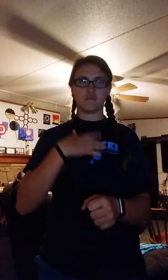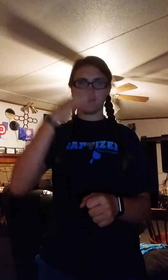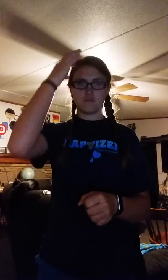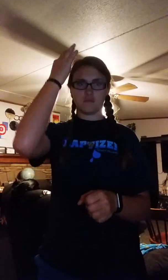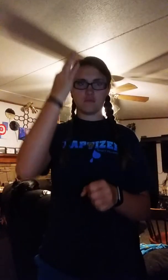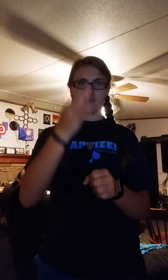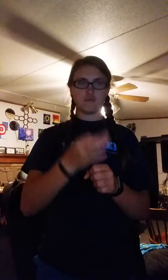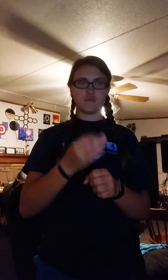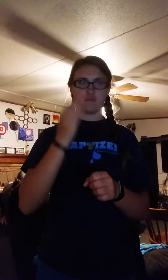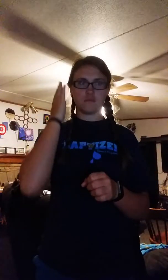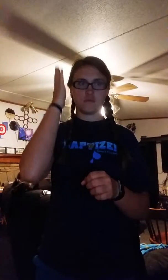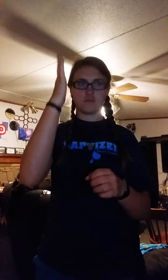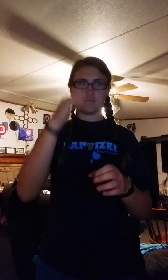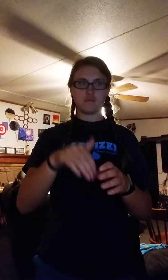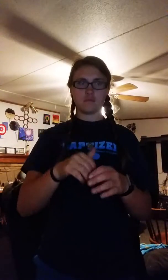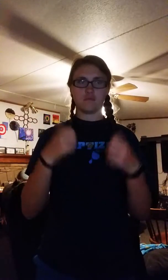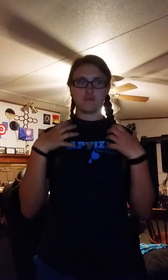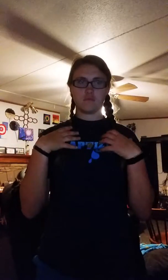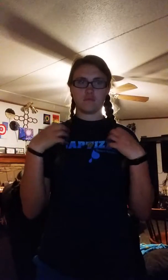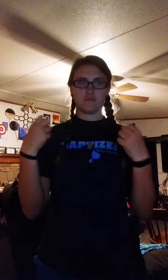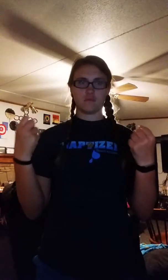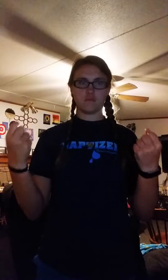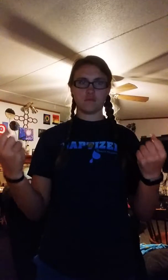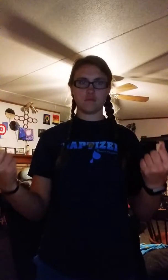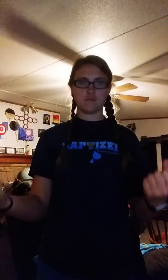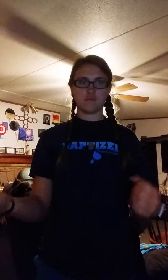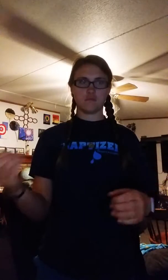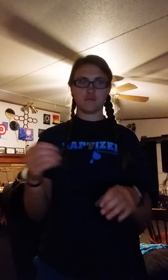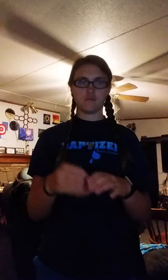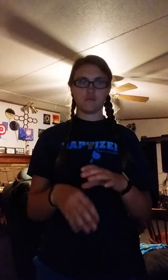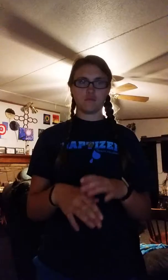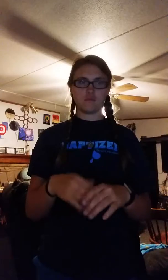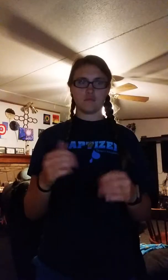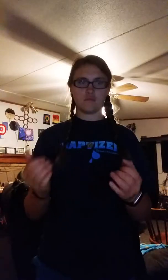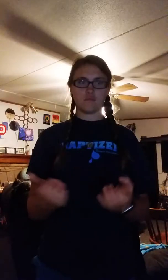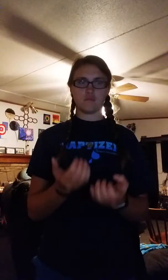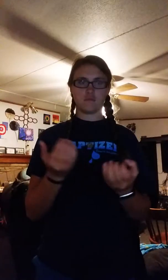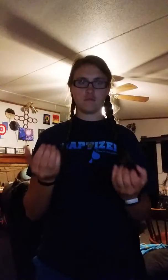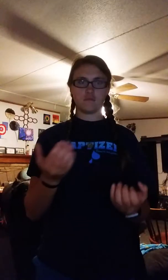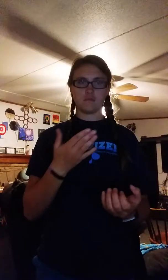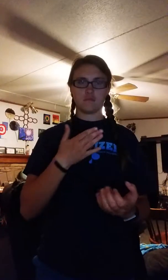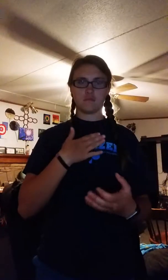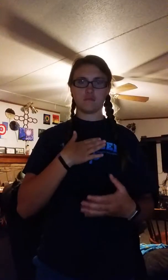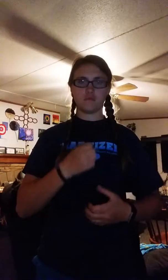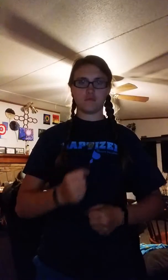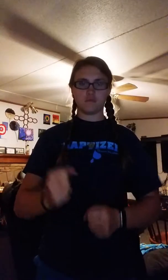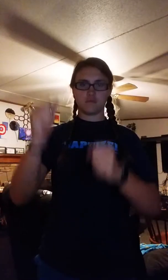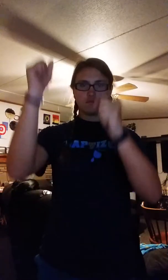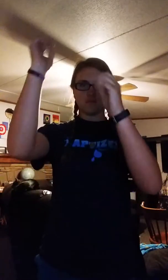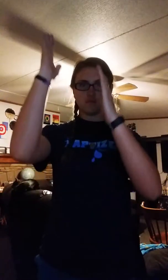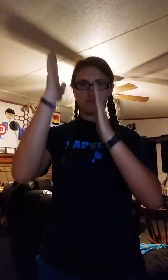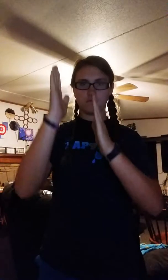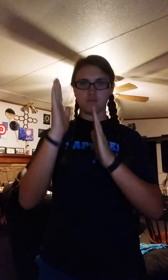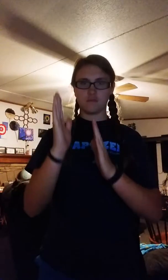and my faith will be made stronger in the presence of my Savior.